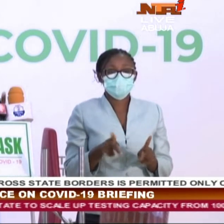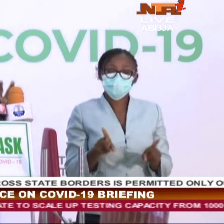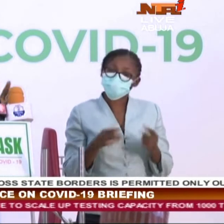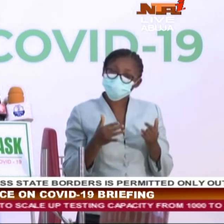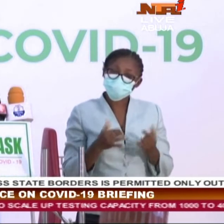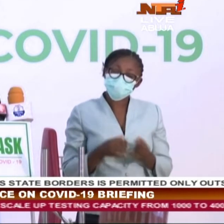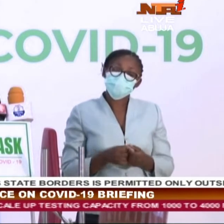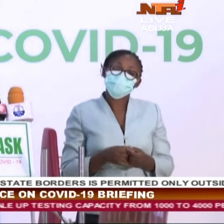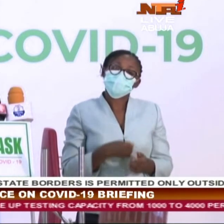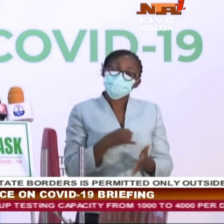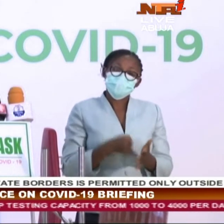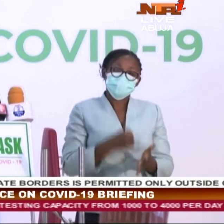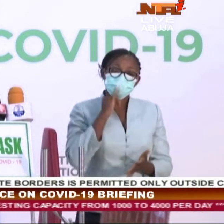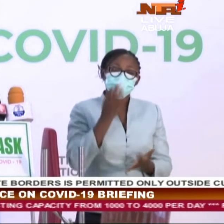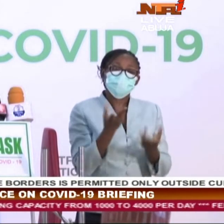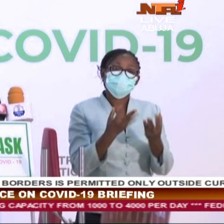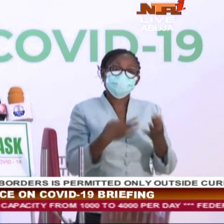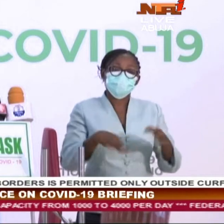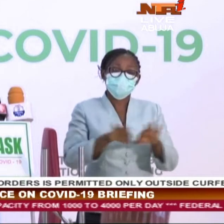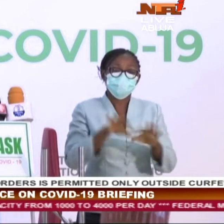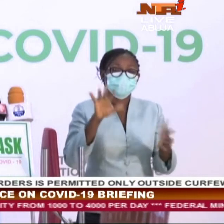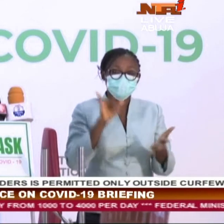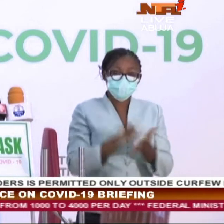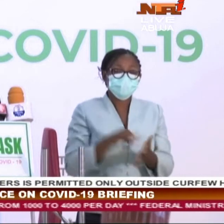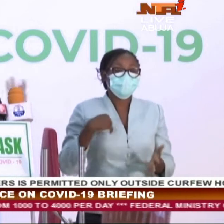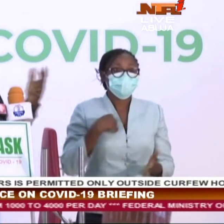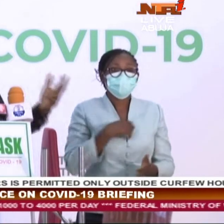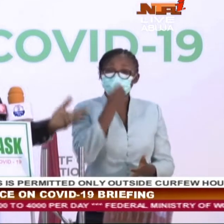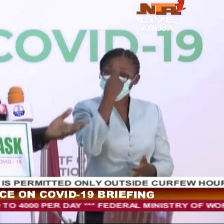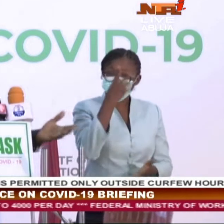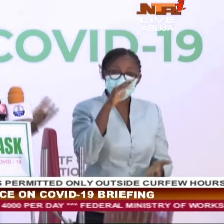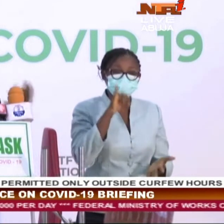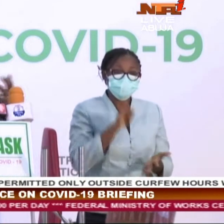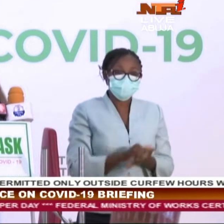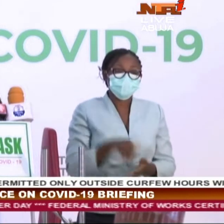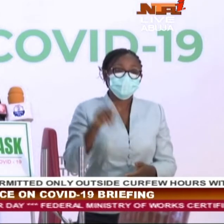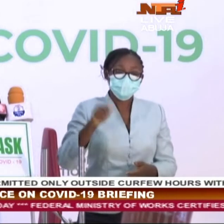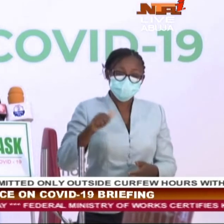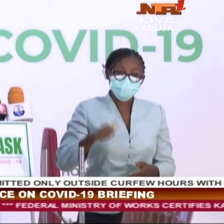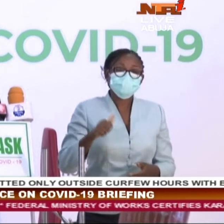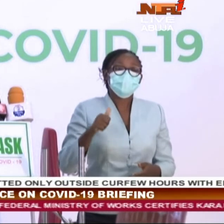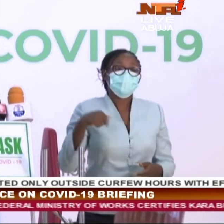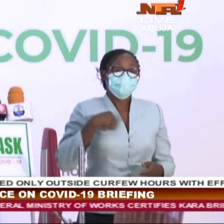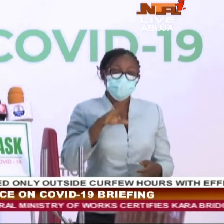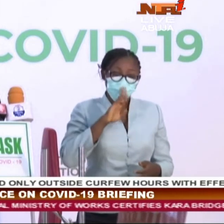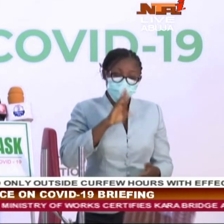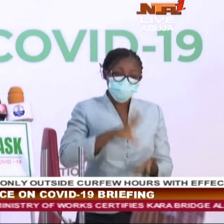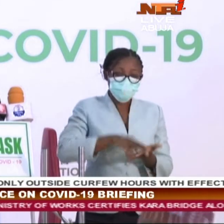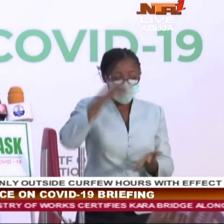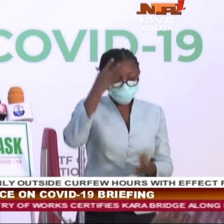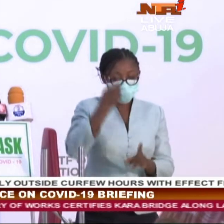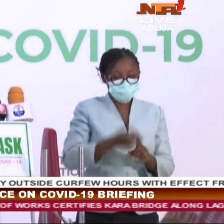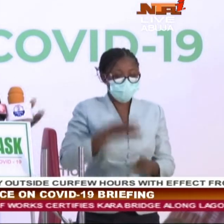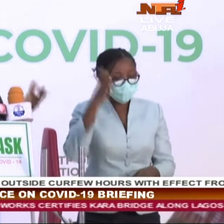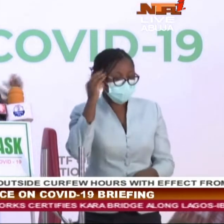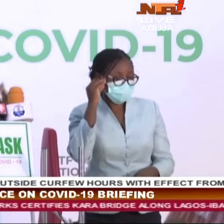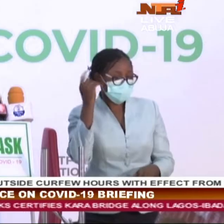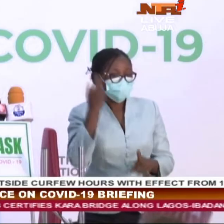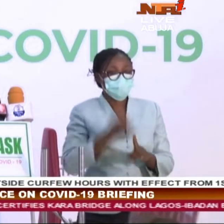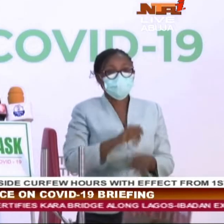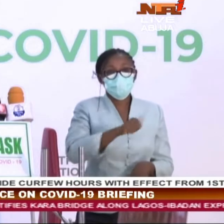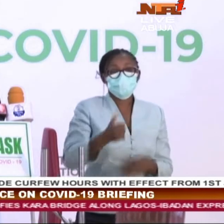So it is very important that we realize that yes, we are learning from the experiences of other countries.